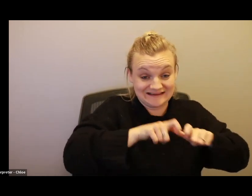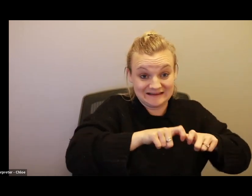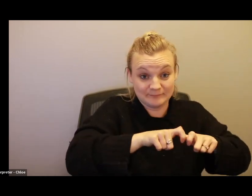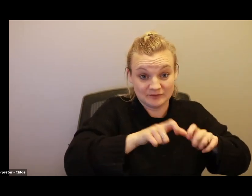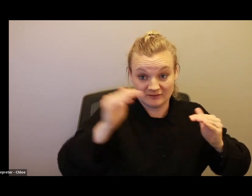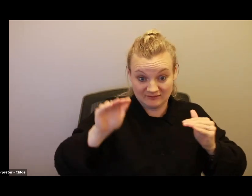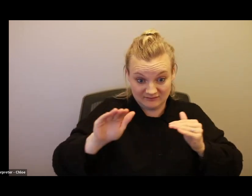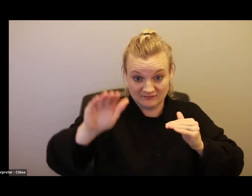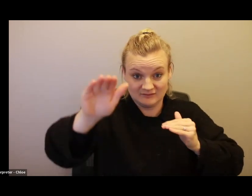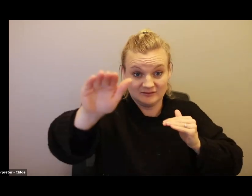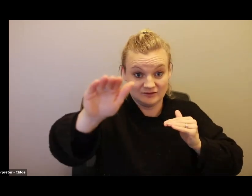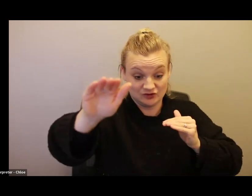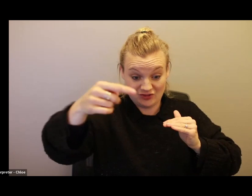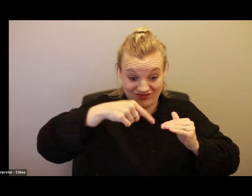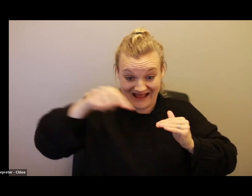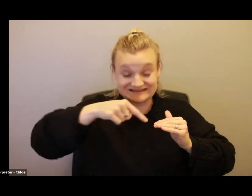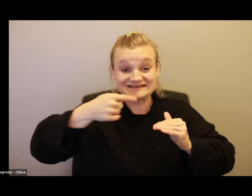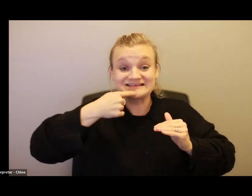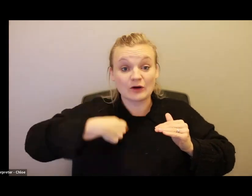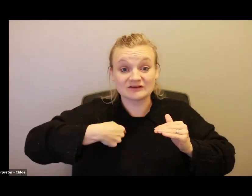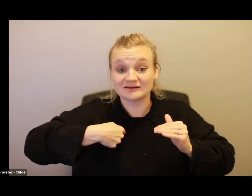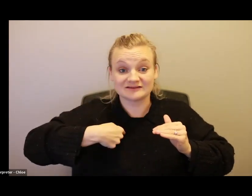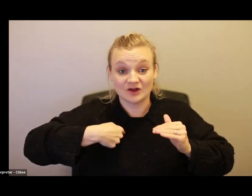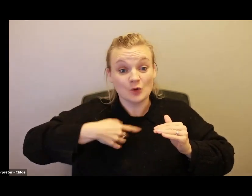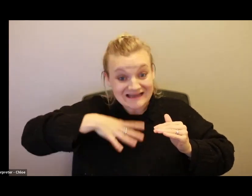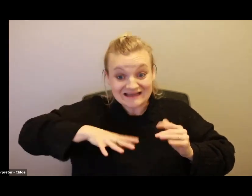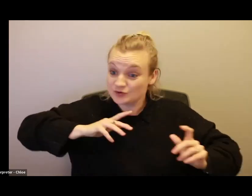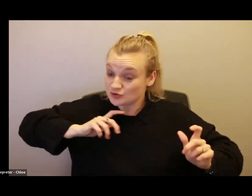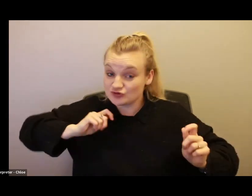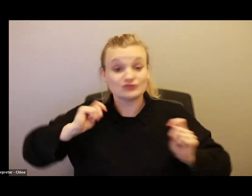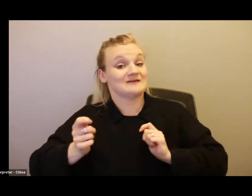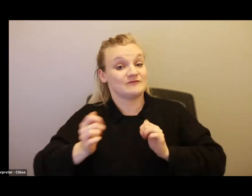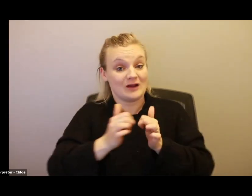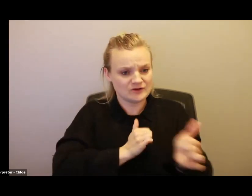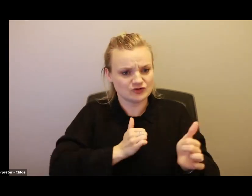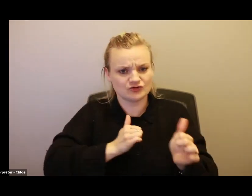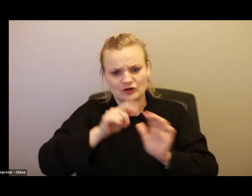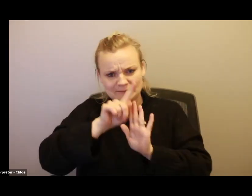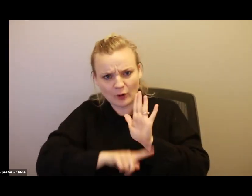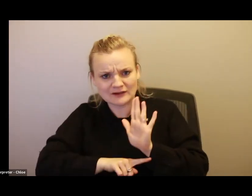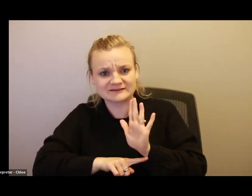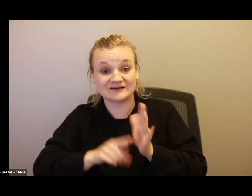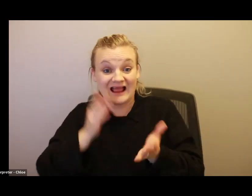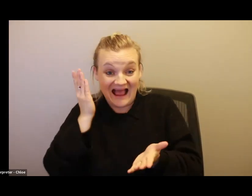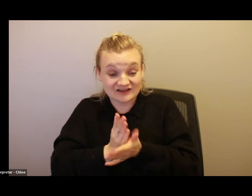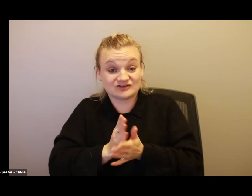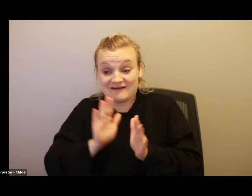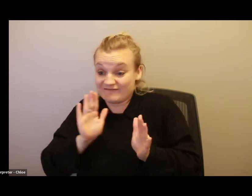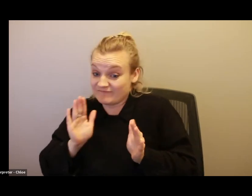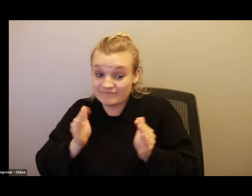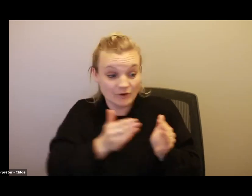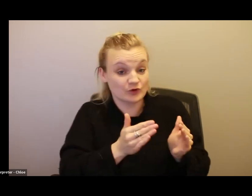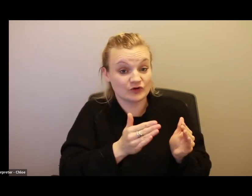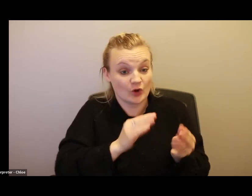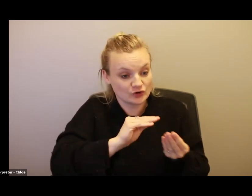right, that there is a need to fundamentally transform, and if our institutions and our policies are actually geared towards creating